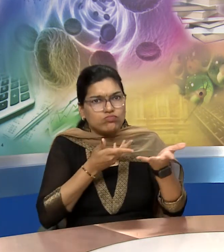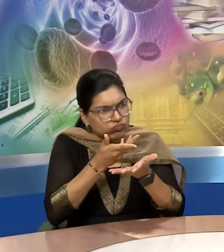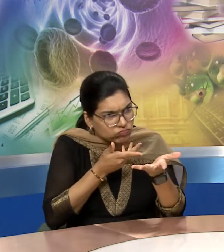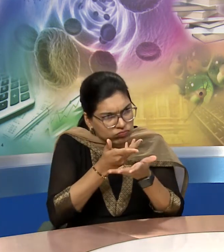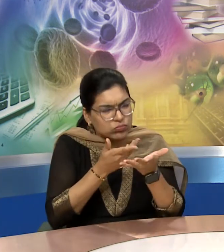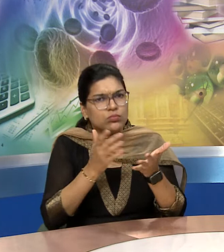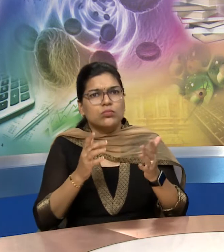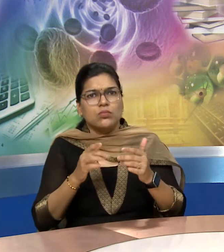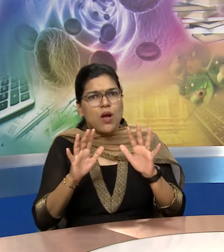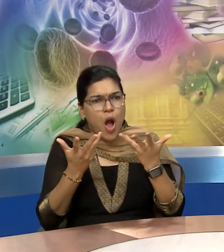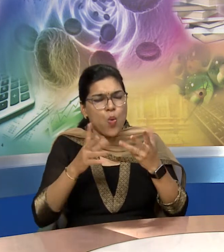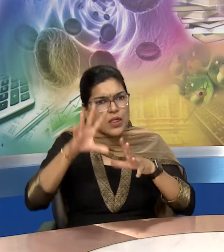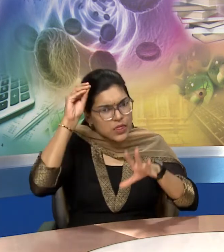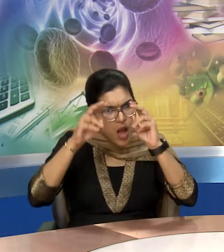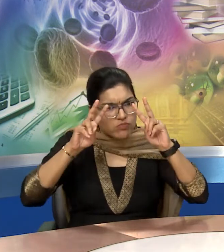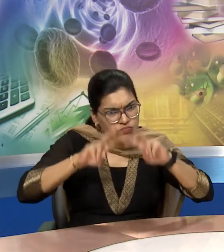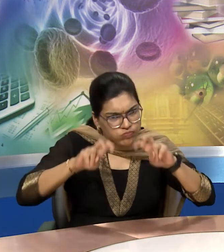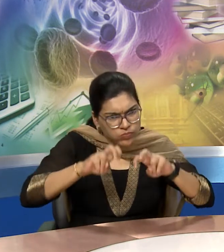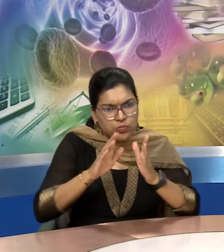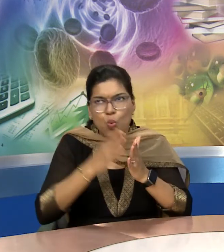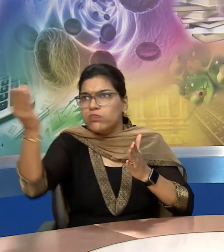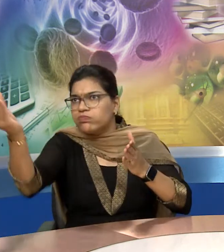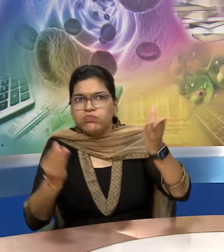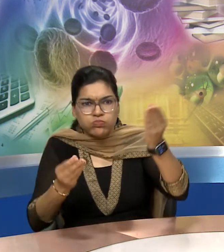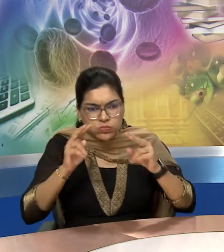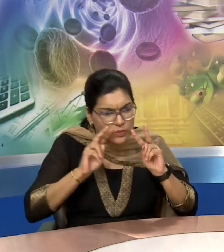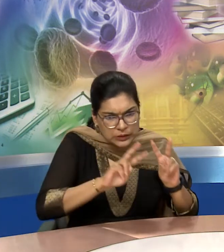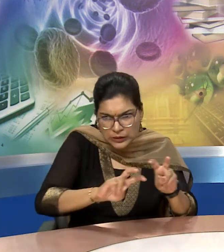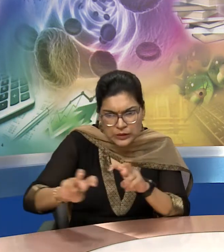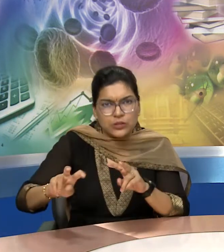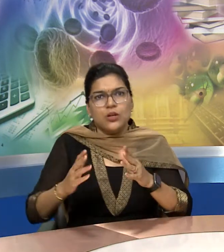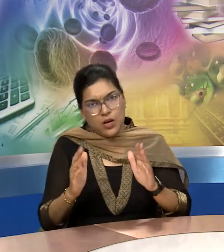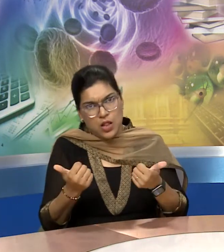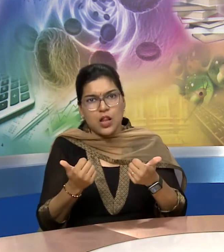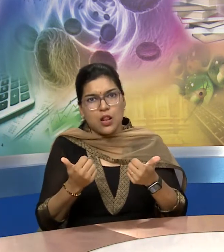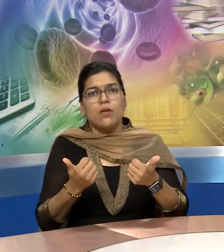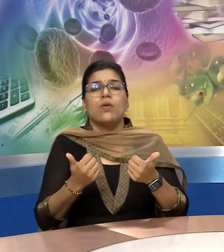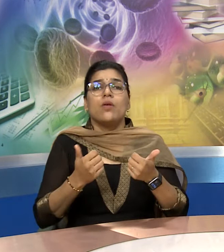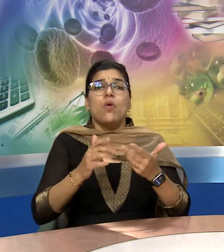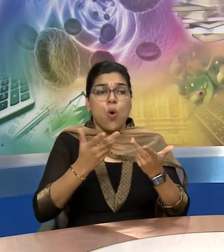And also the libraries need a good space where people can